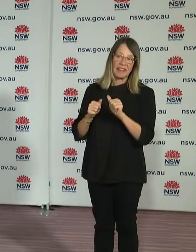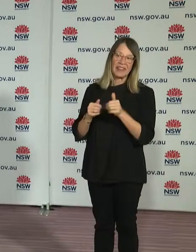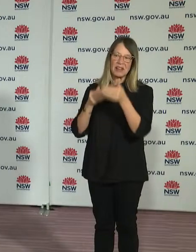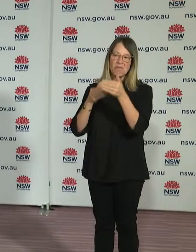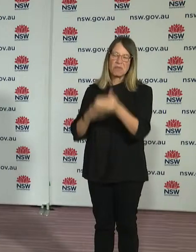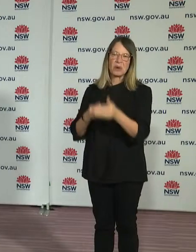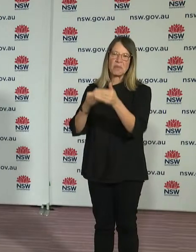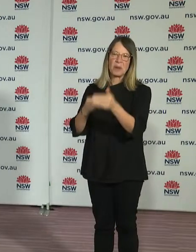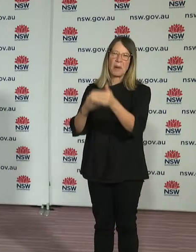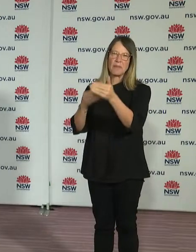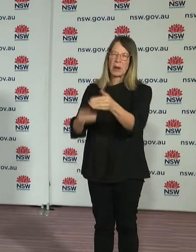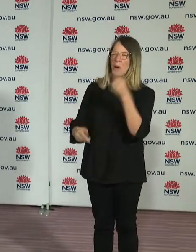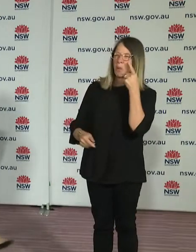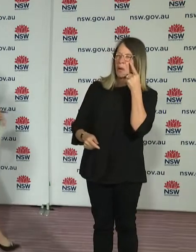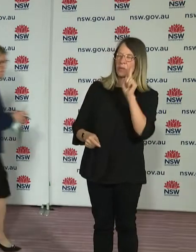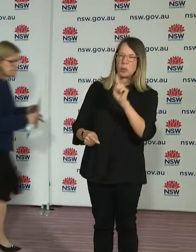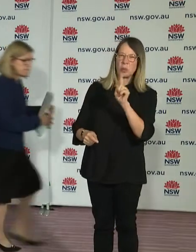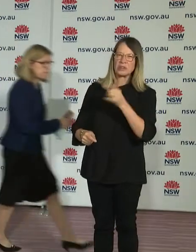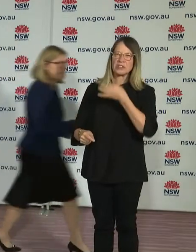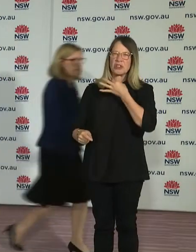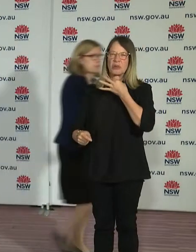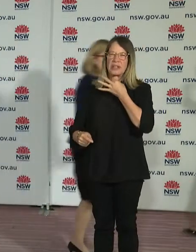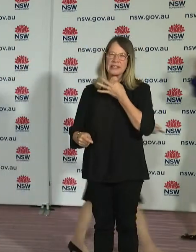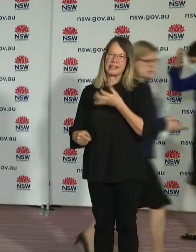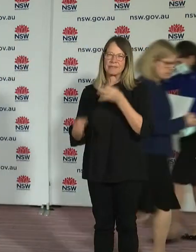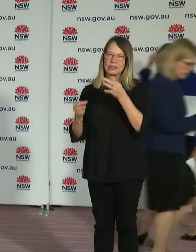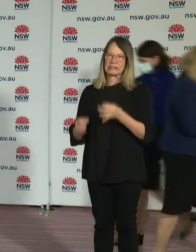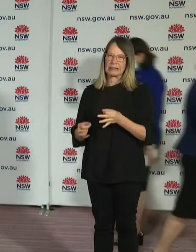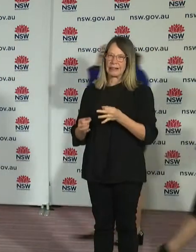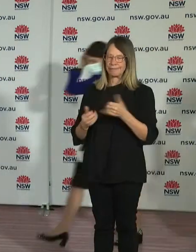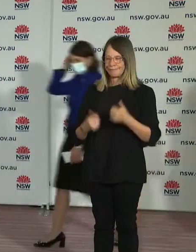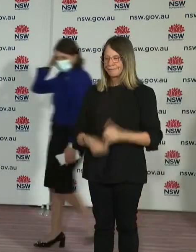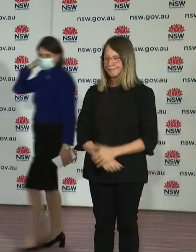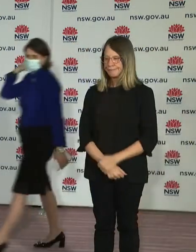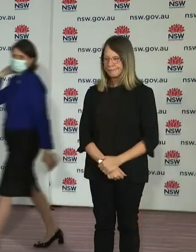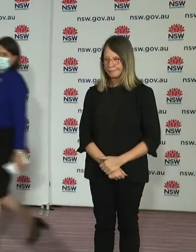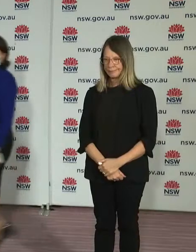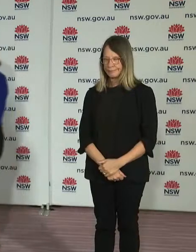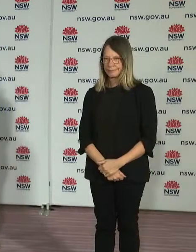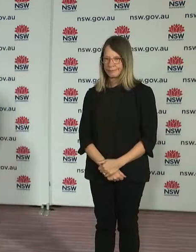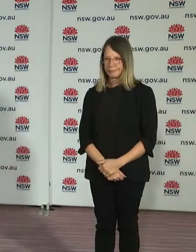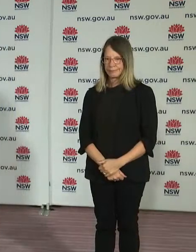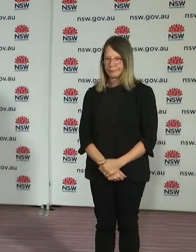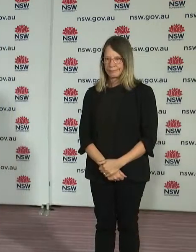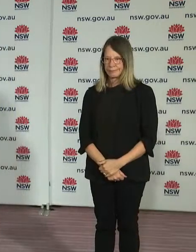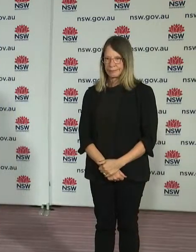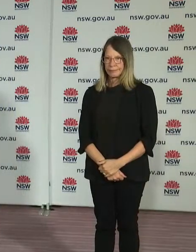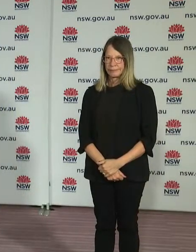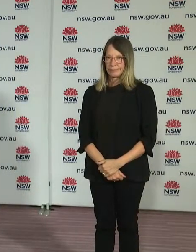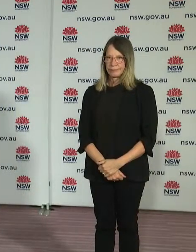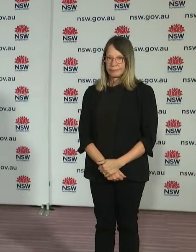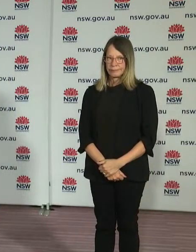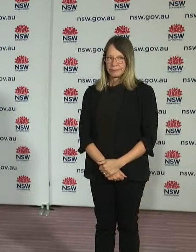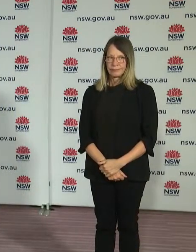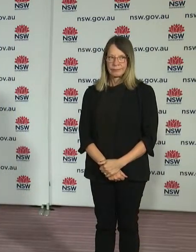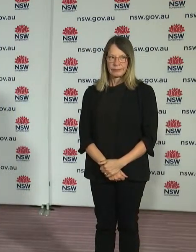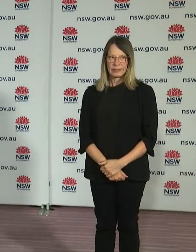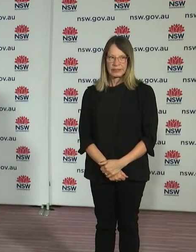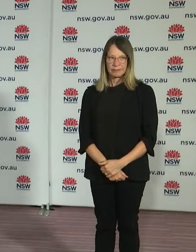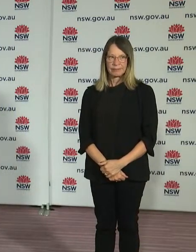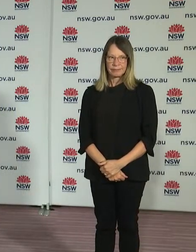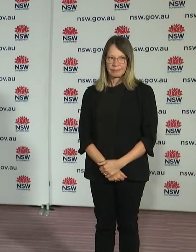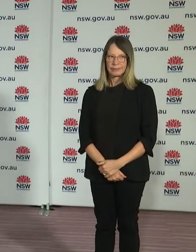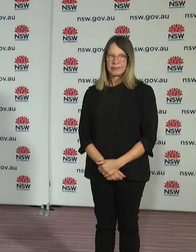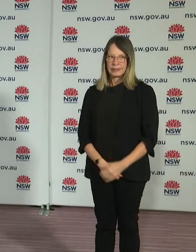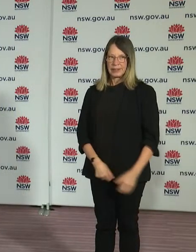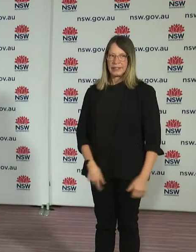risk. Premier, just quickly on net zero. Why commit to upgrading a target? What's it difficult to get the Nationals on board? And do you think